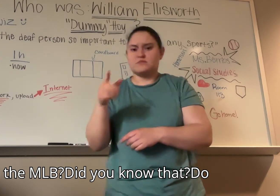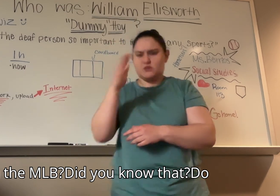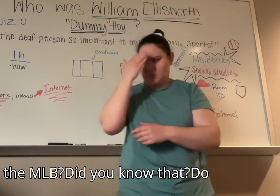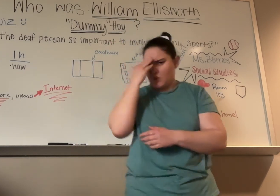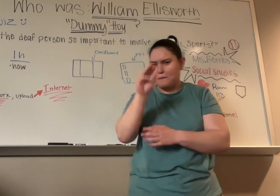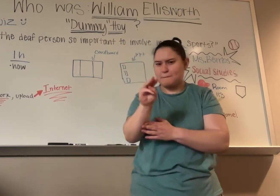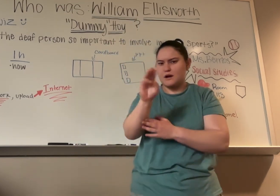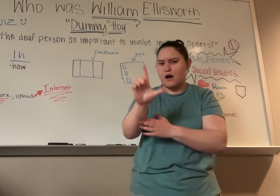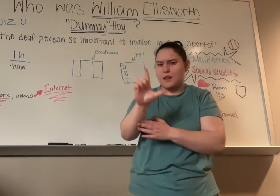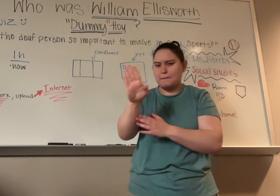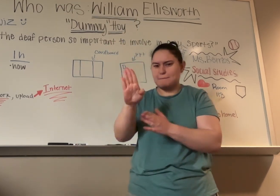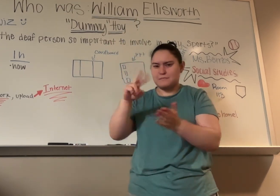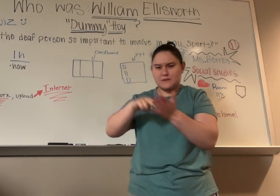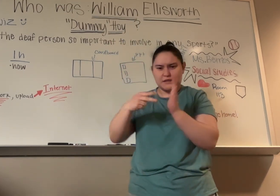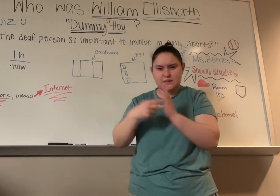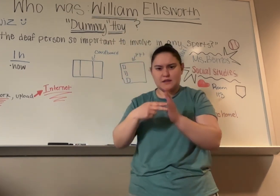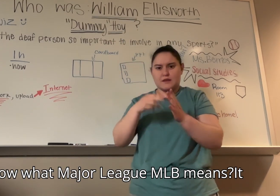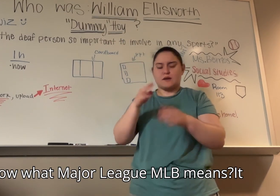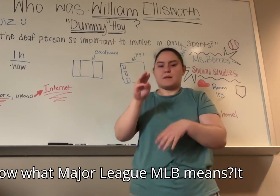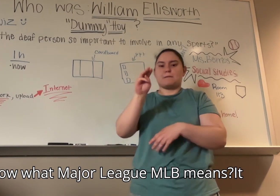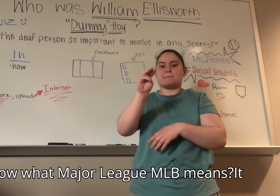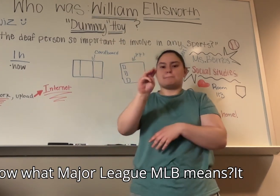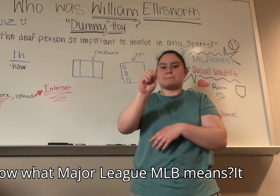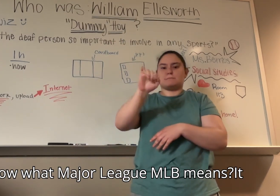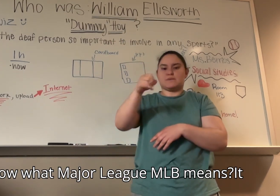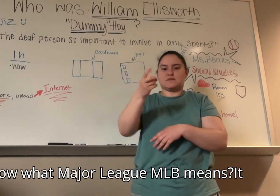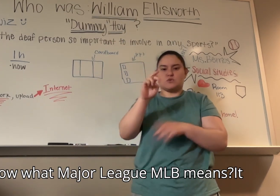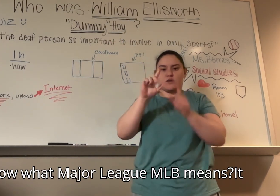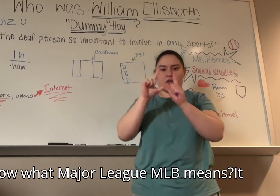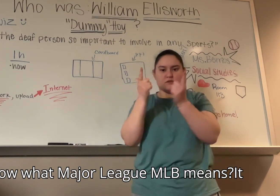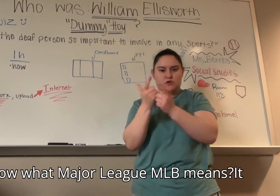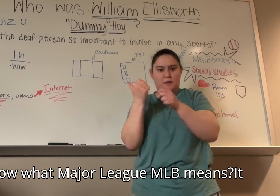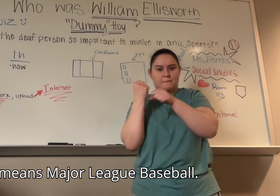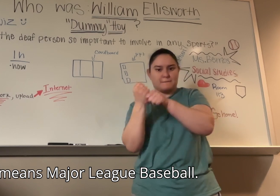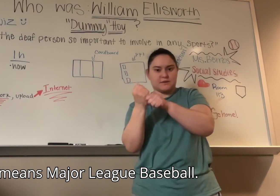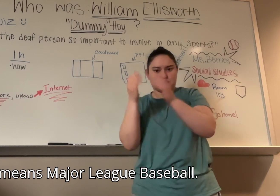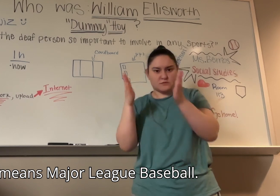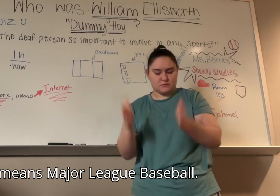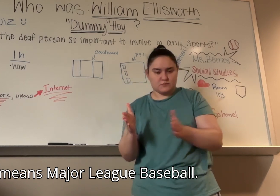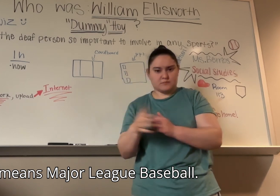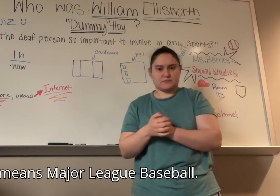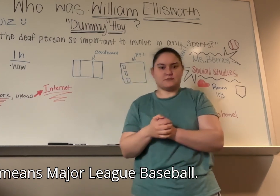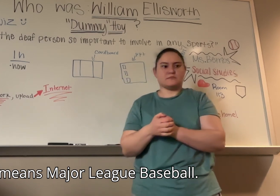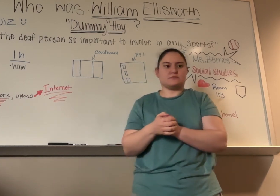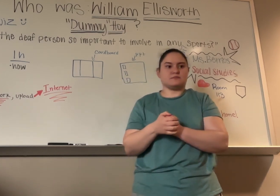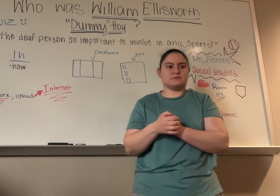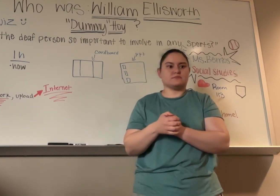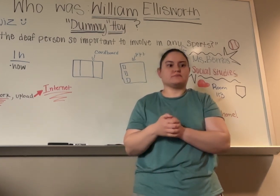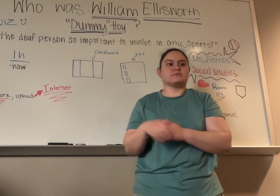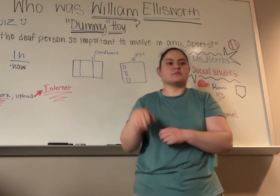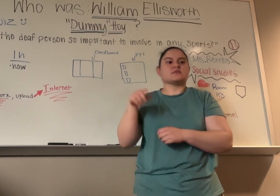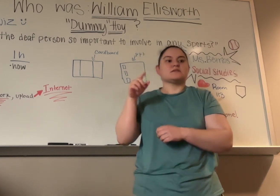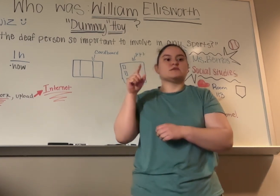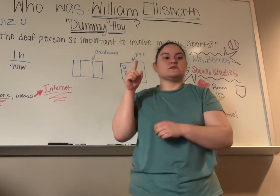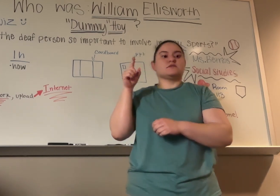that? Do you know what Major League MLB means? It means Major League Baseball.